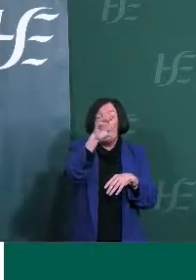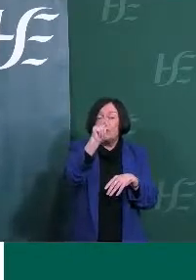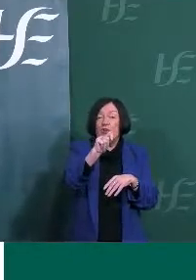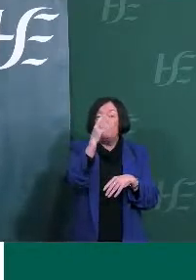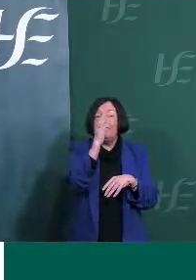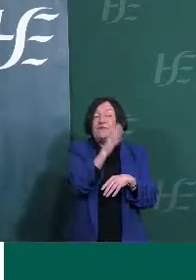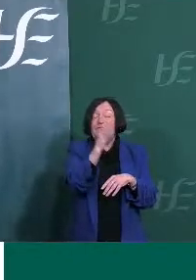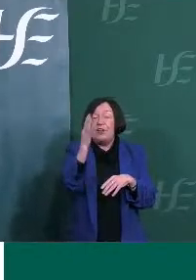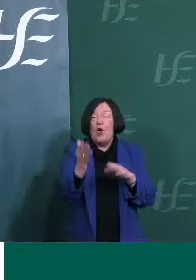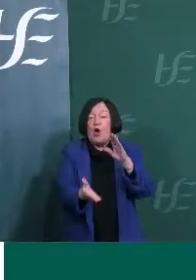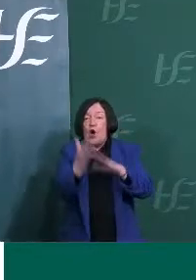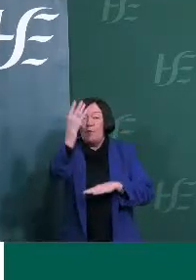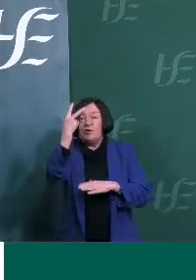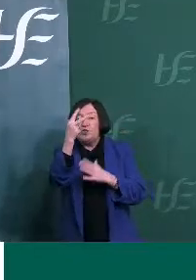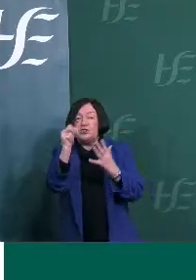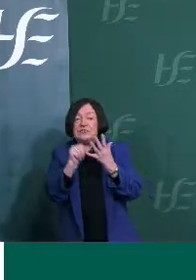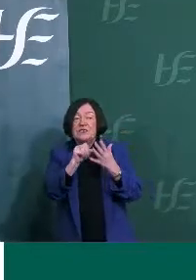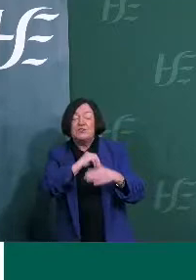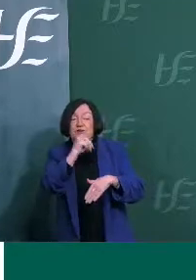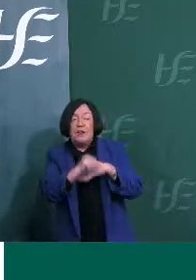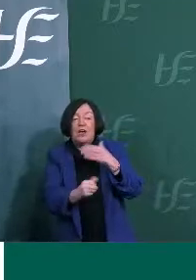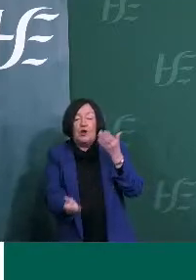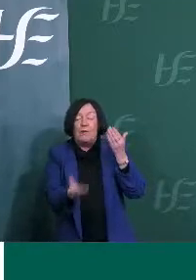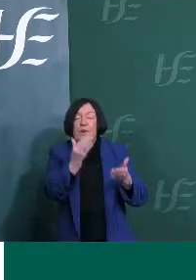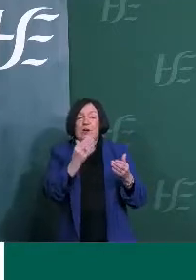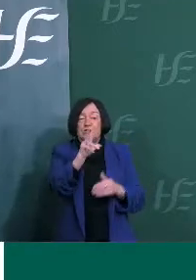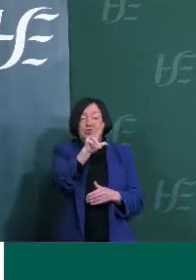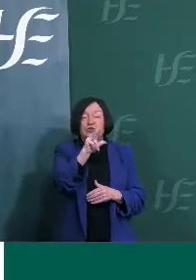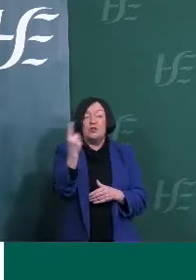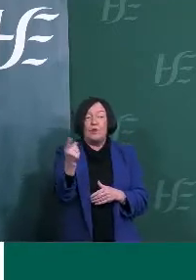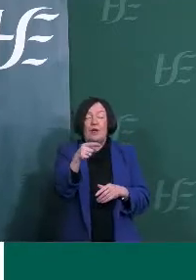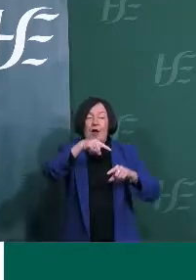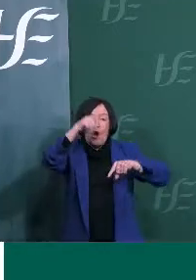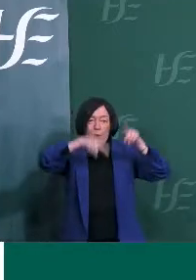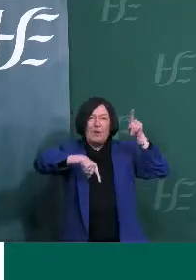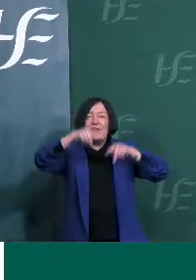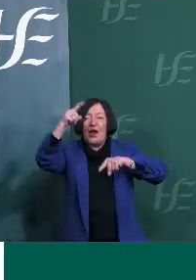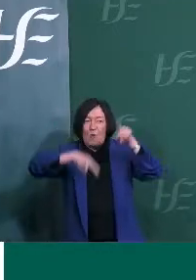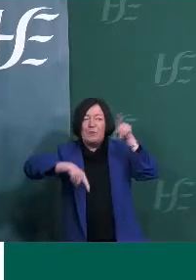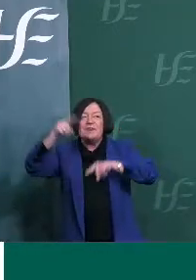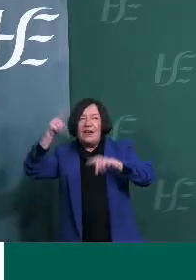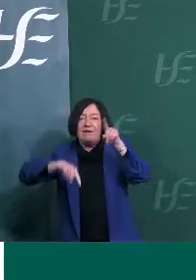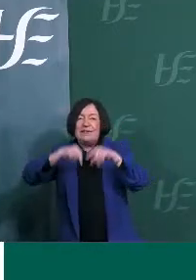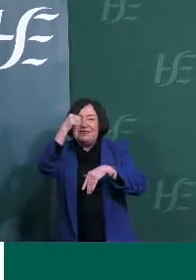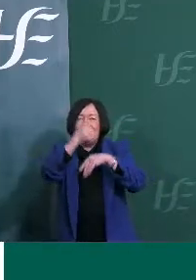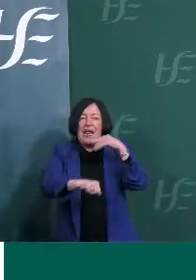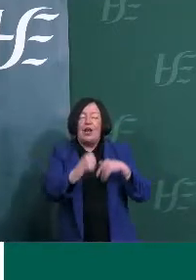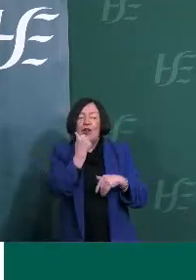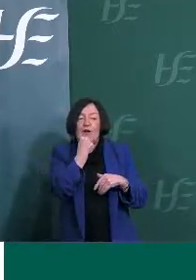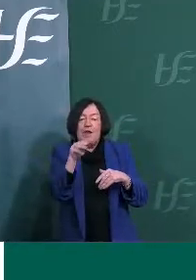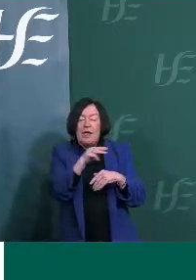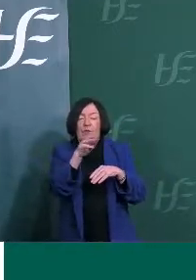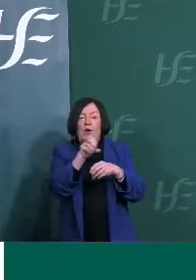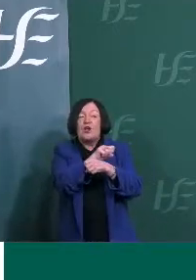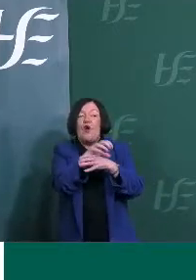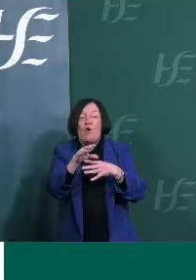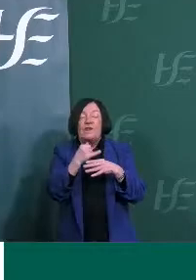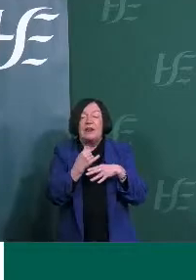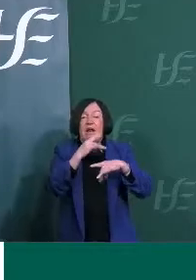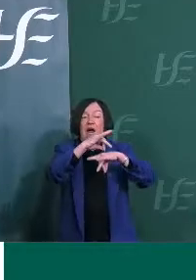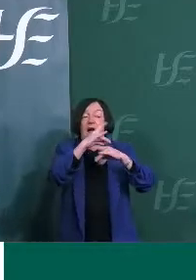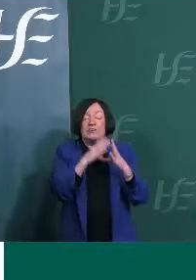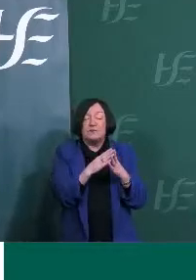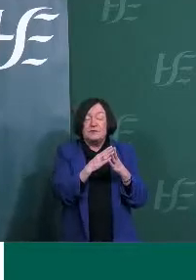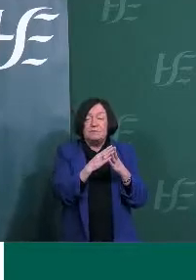55, up to 36 today compared to 31. So just, that's up and down in terms of the daily admissions of people with COVID into our